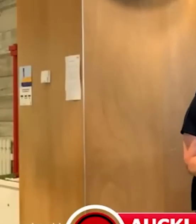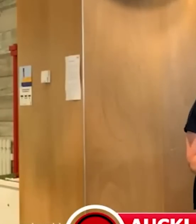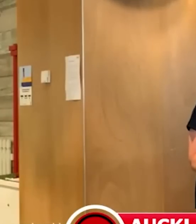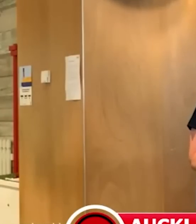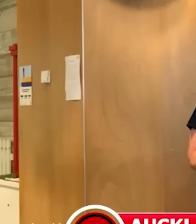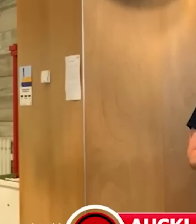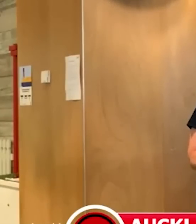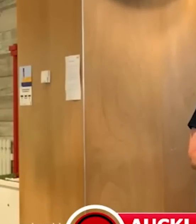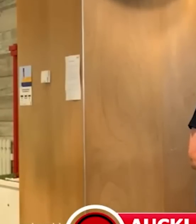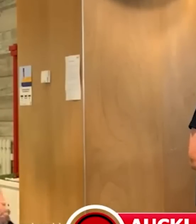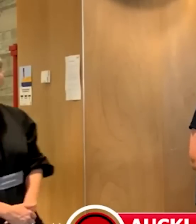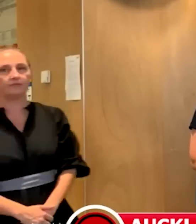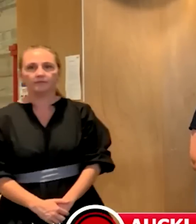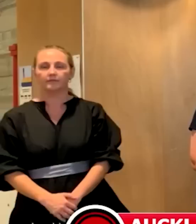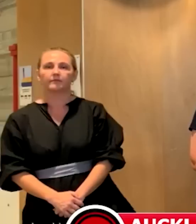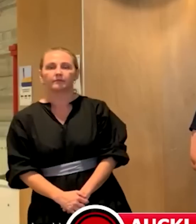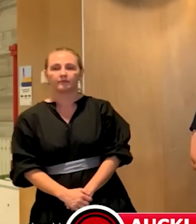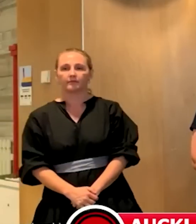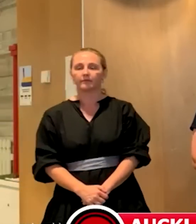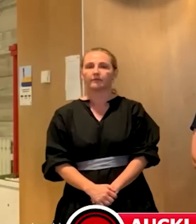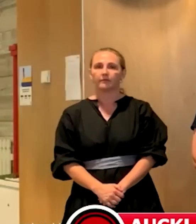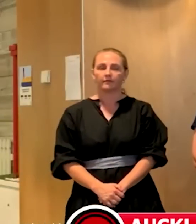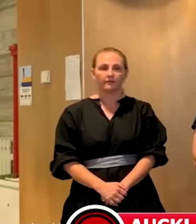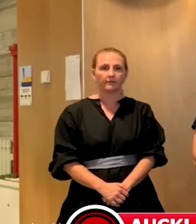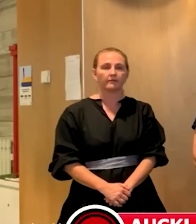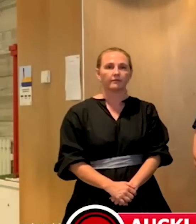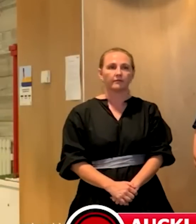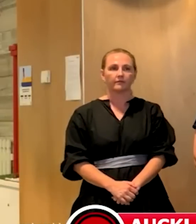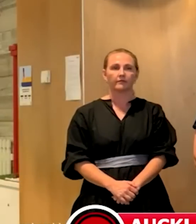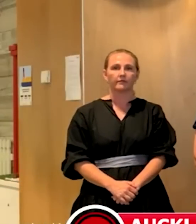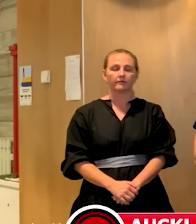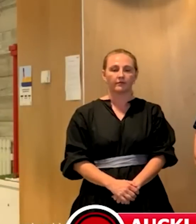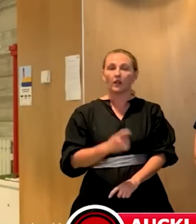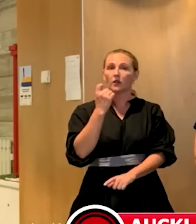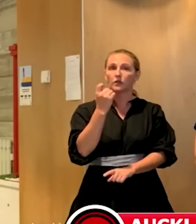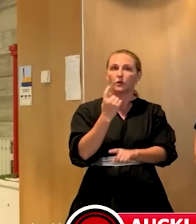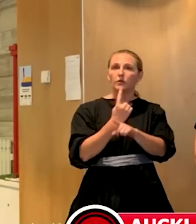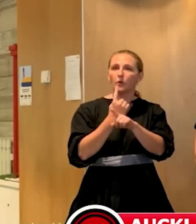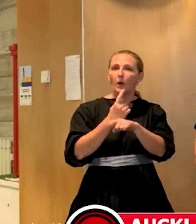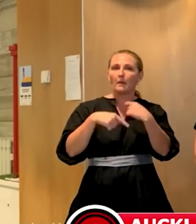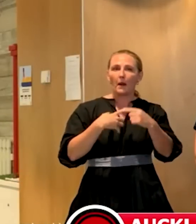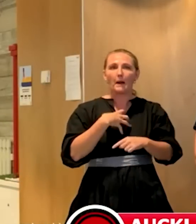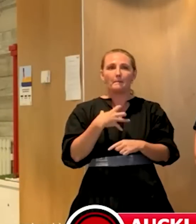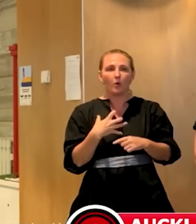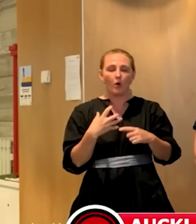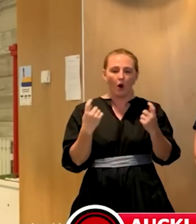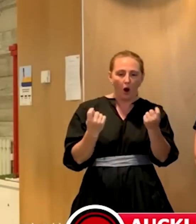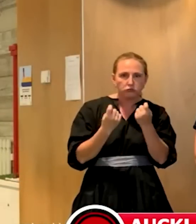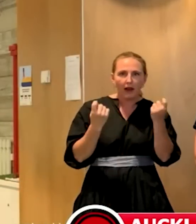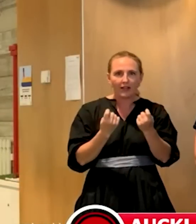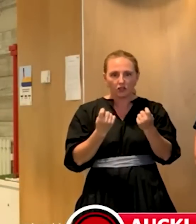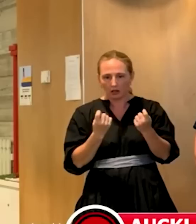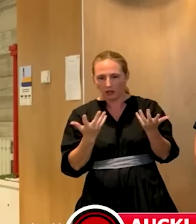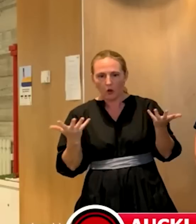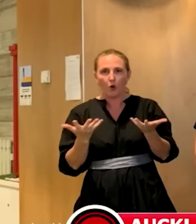So just before I go into some more specific operational matters, updating you on where things are at with various utilities